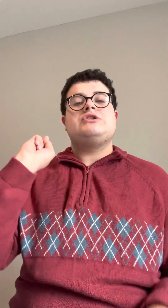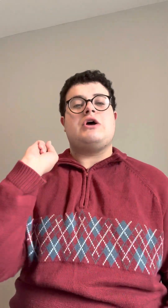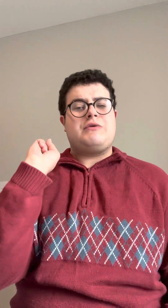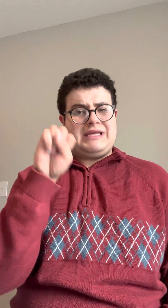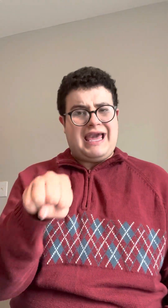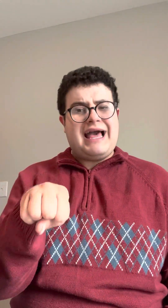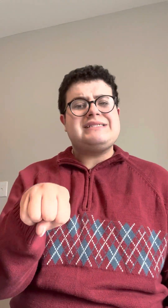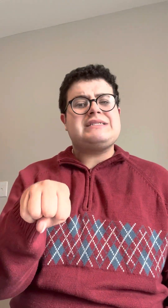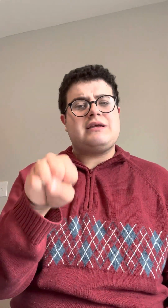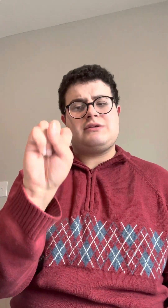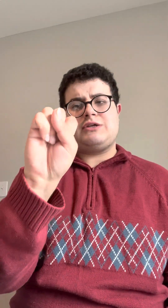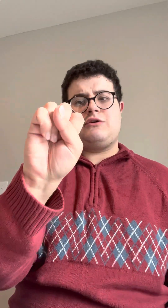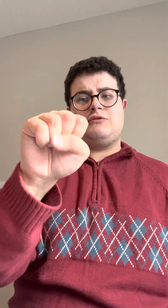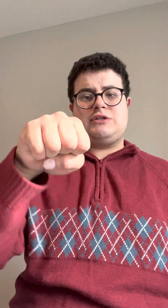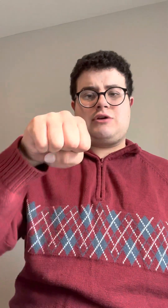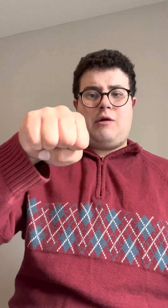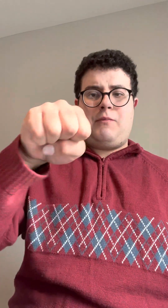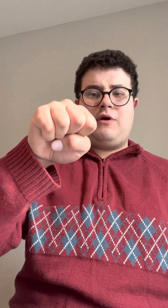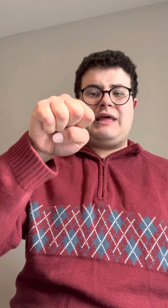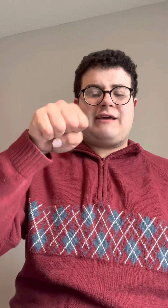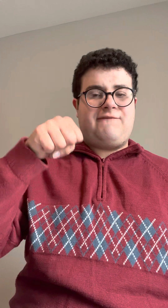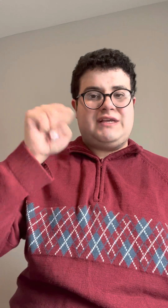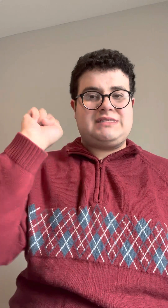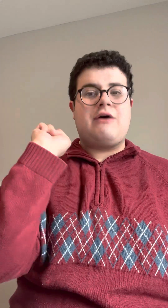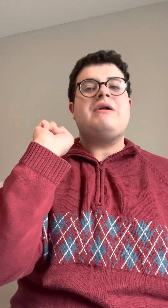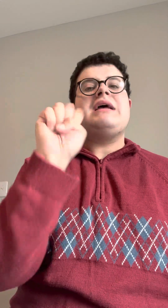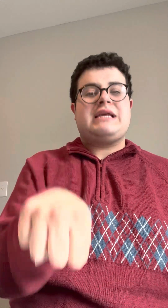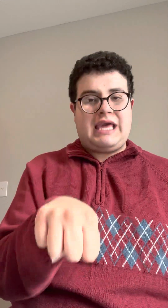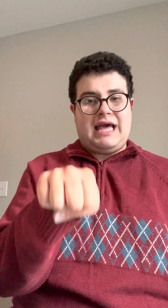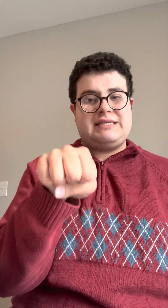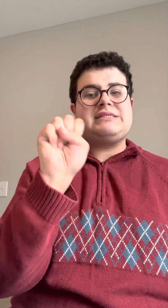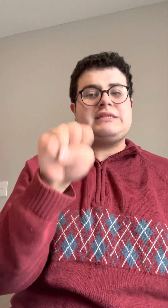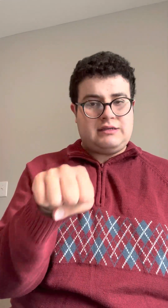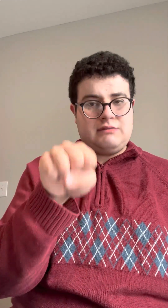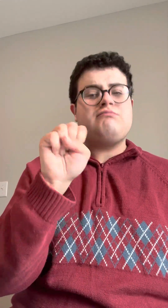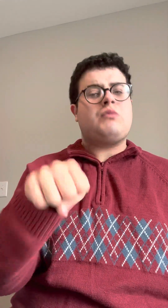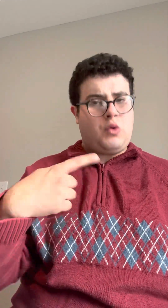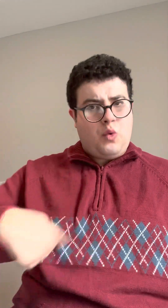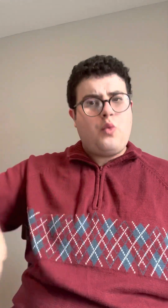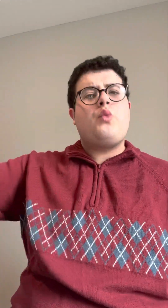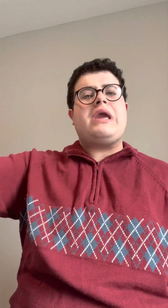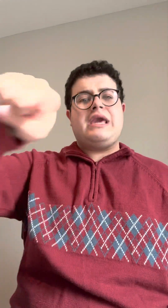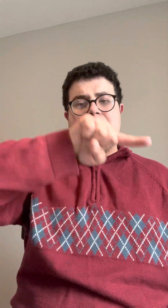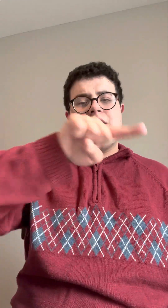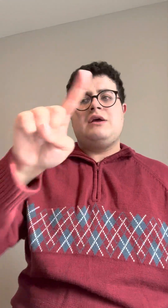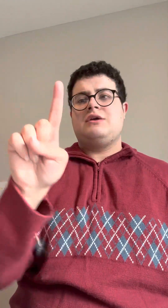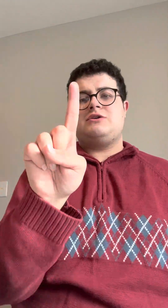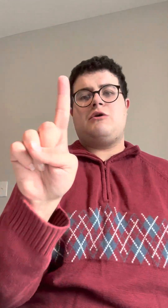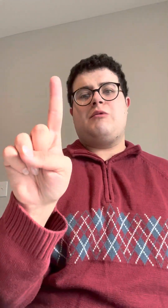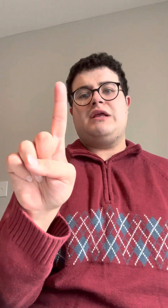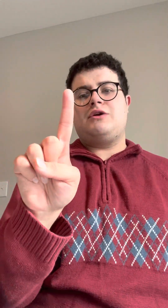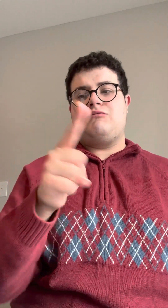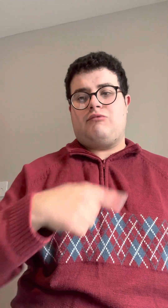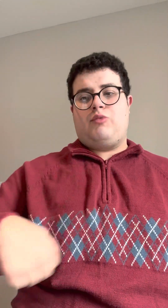So yes, so you're just going to put like a fist out. Yes, we. So we do